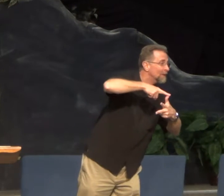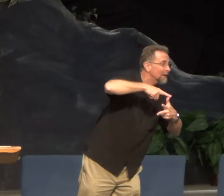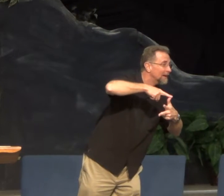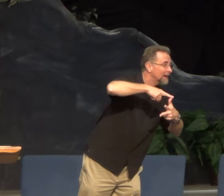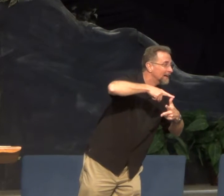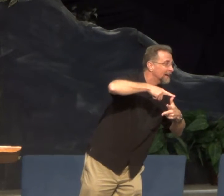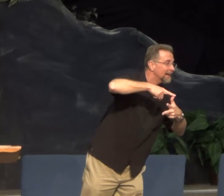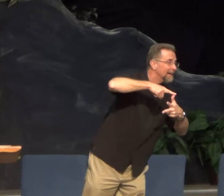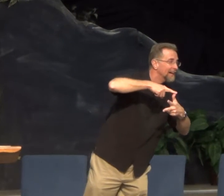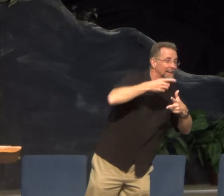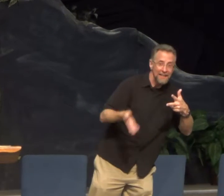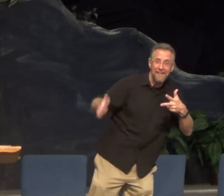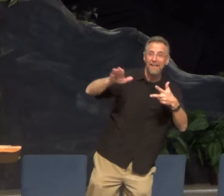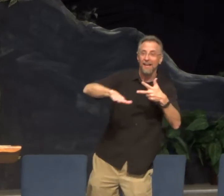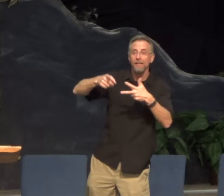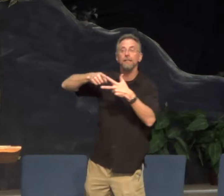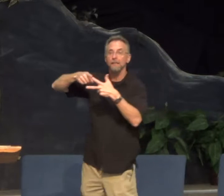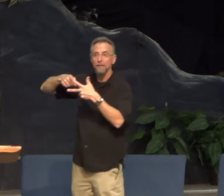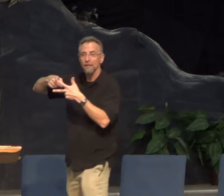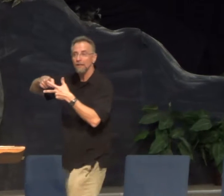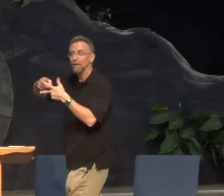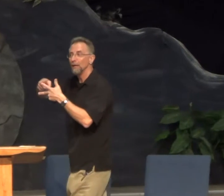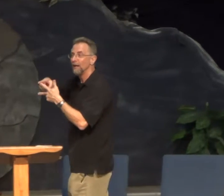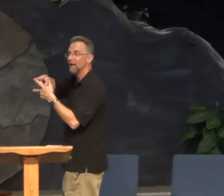What's the first thing? That he died.